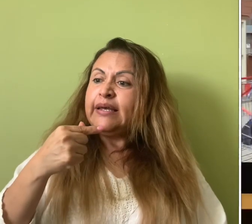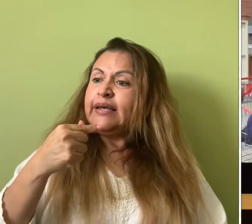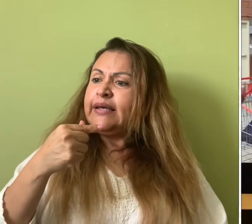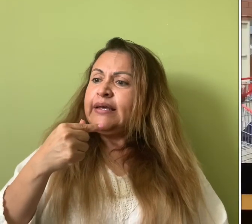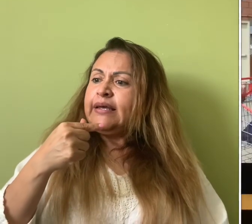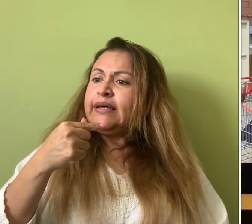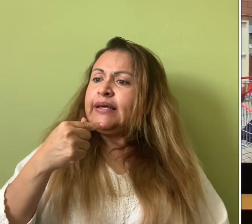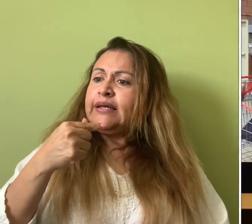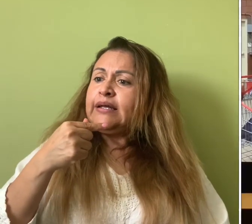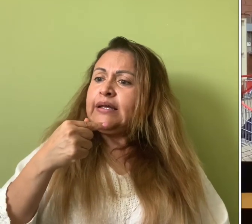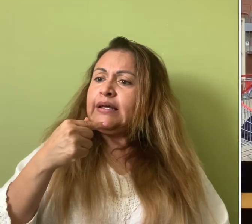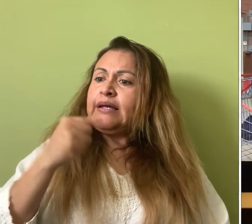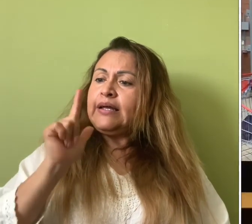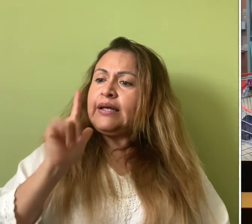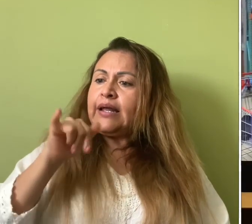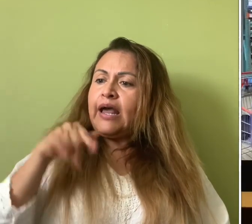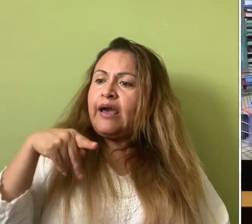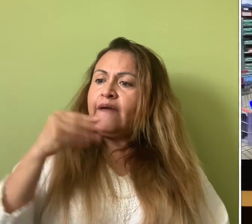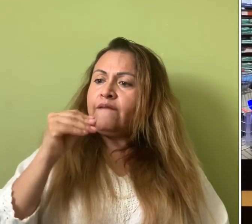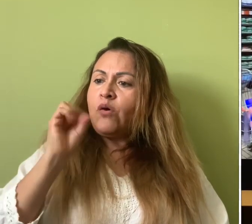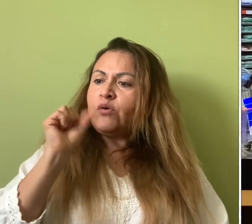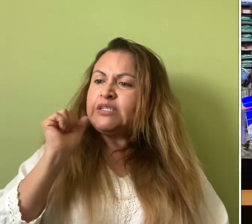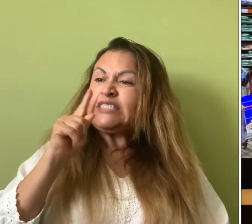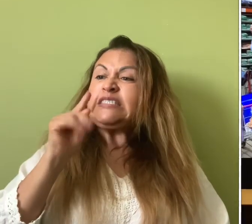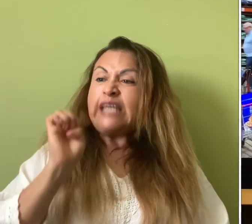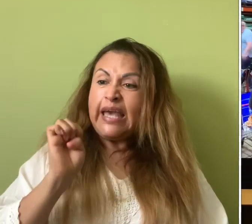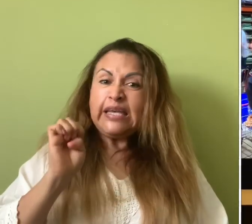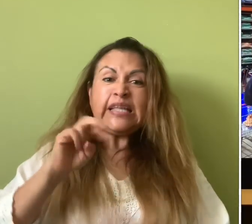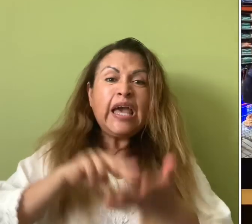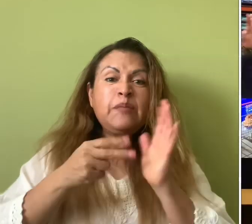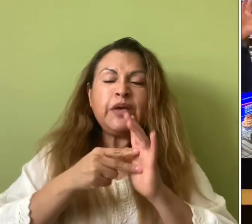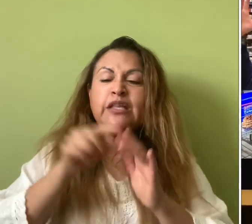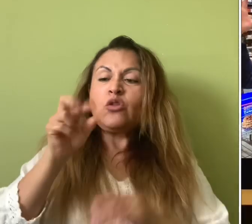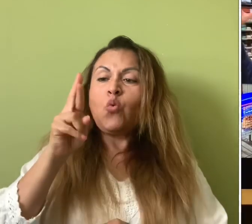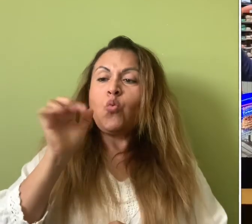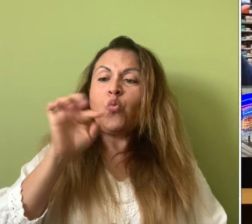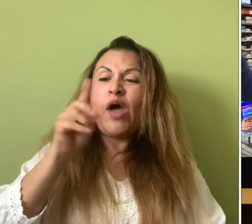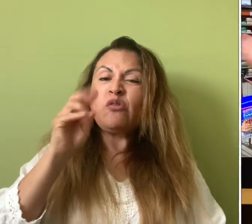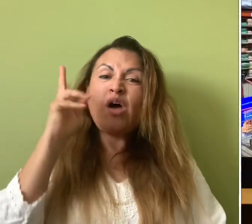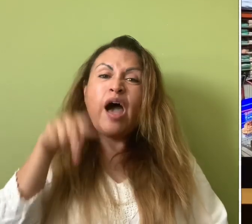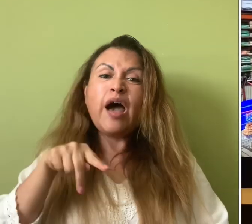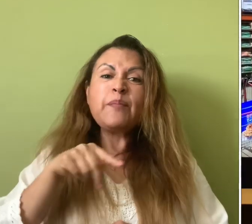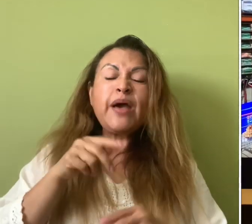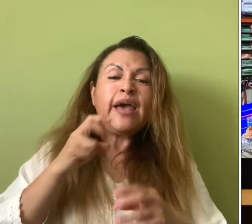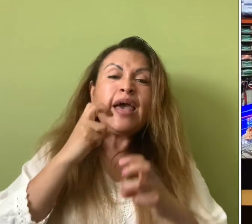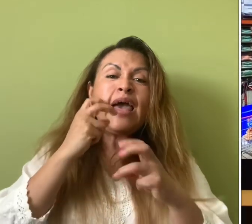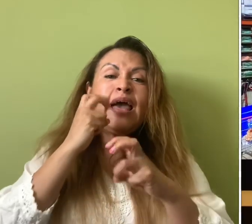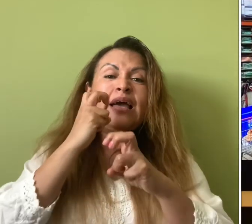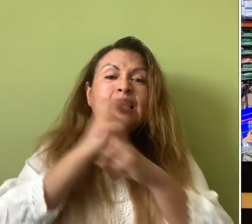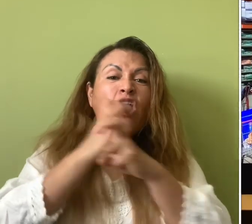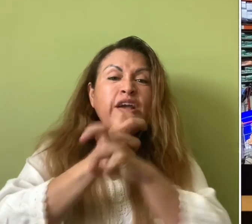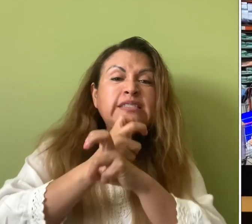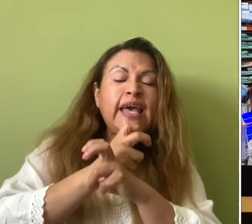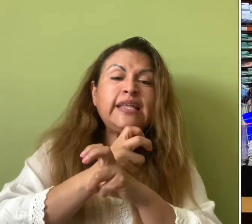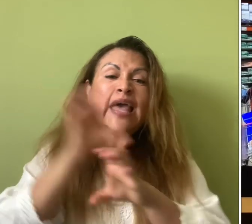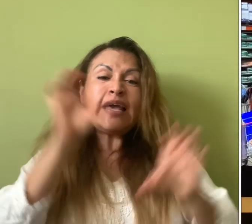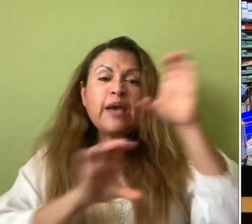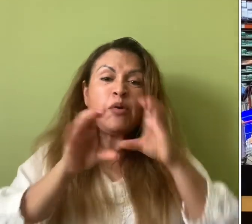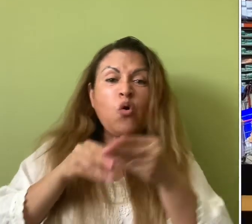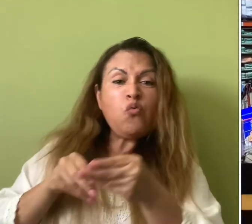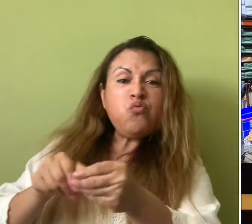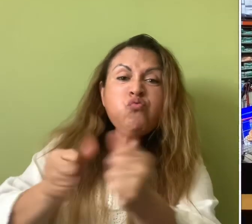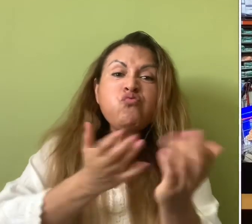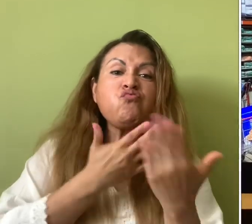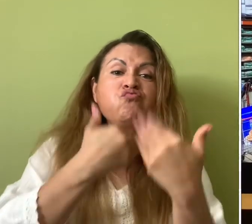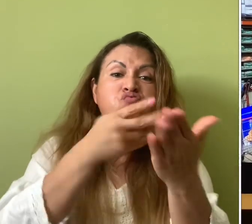active ingredient in Roundup, because all the Roundup from surrounding fields of corn and soy run off onto here. So I